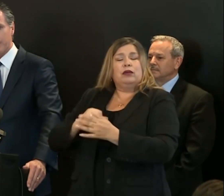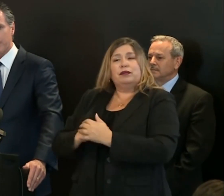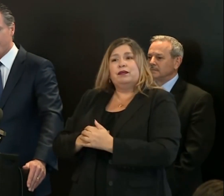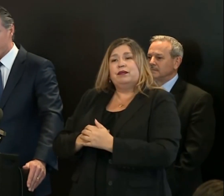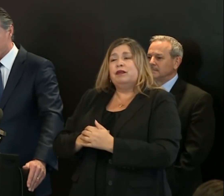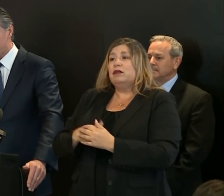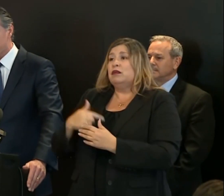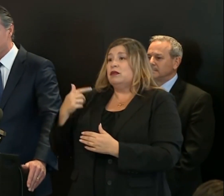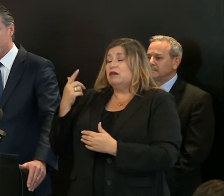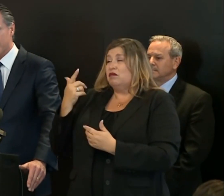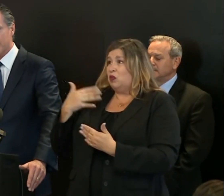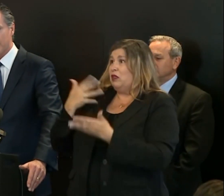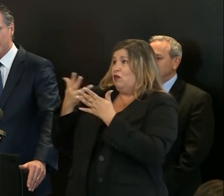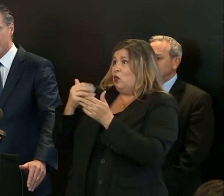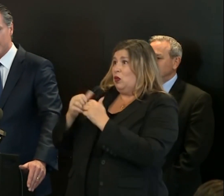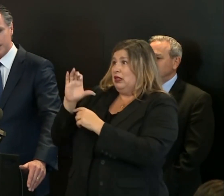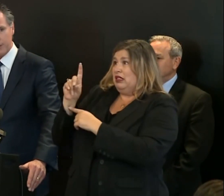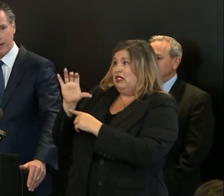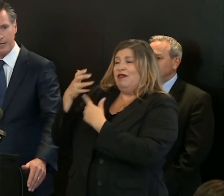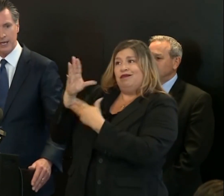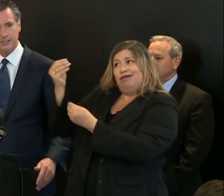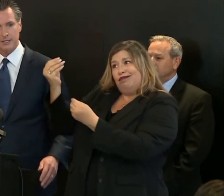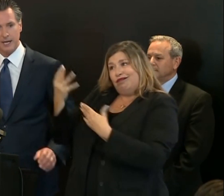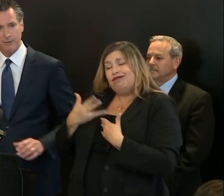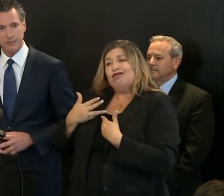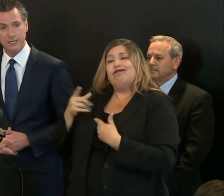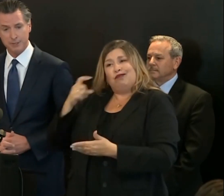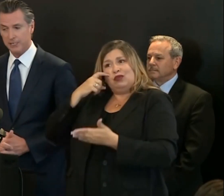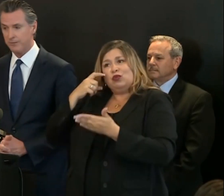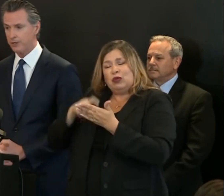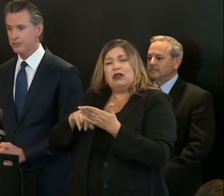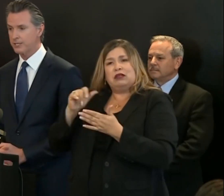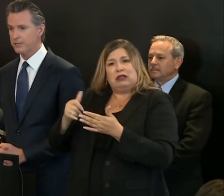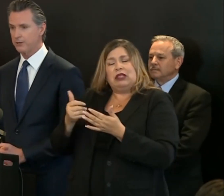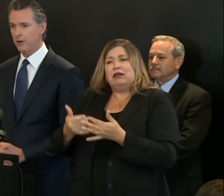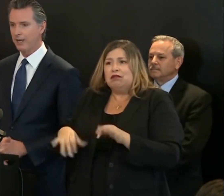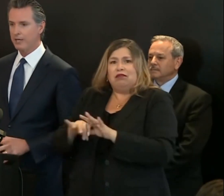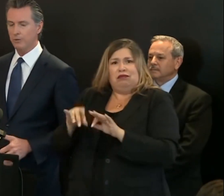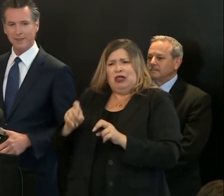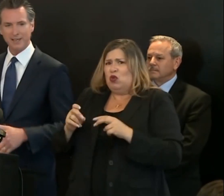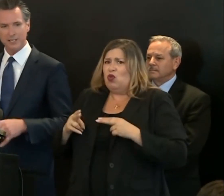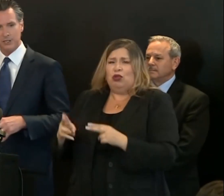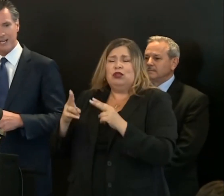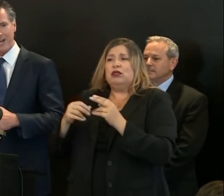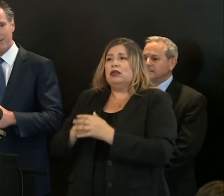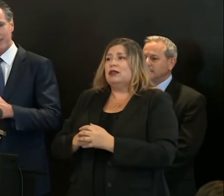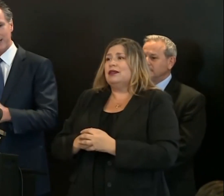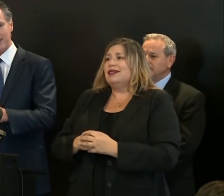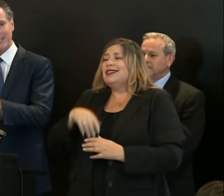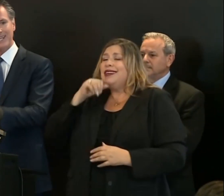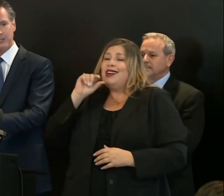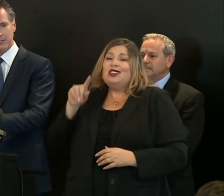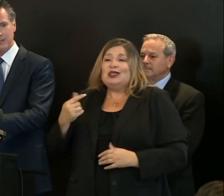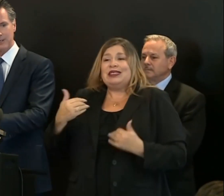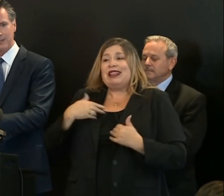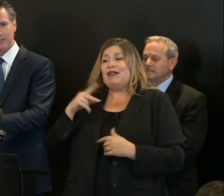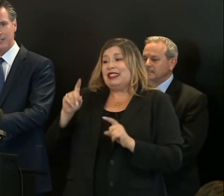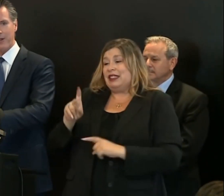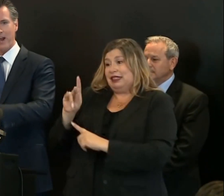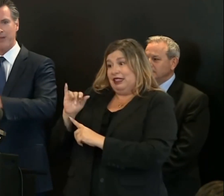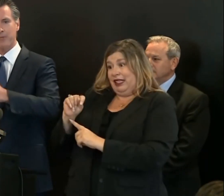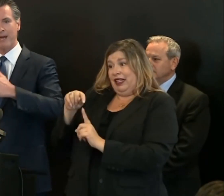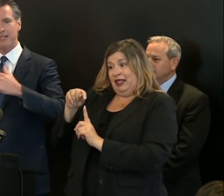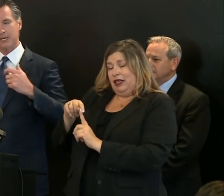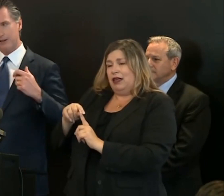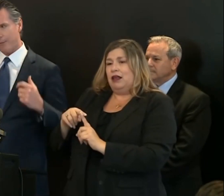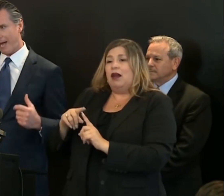and we've been given assurances that CDC recognizes that with a deep sense of urgency. As you know, it's one thing just to have the testing kits. It's